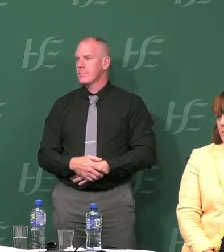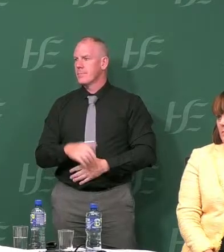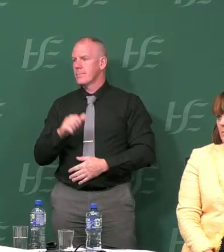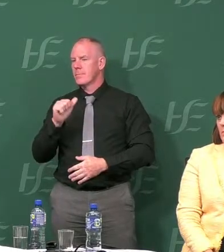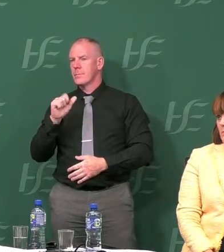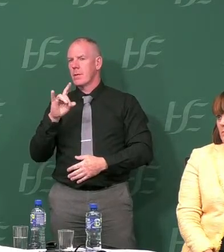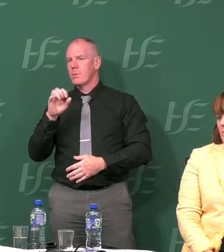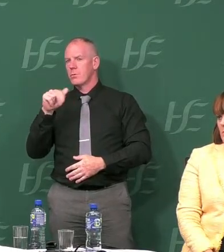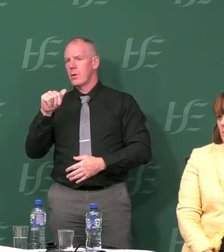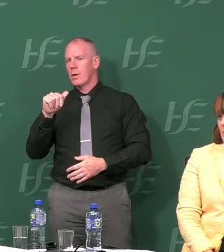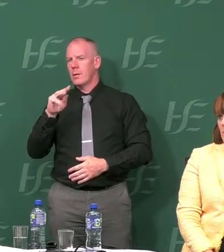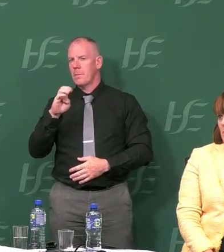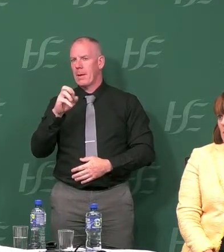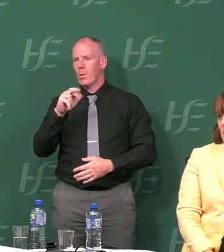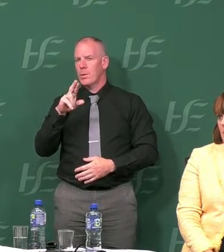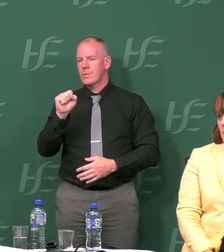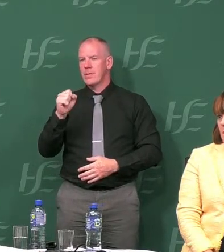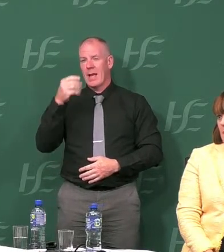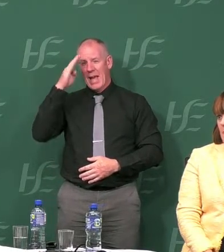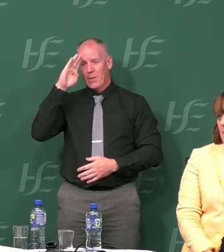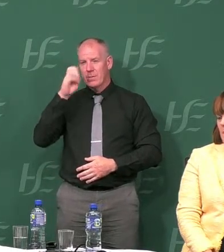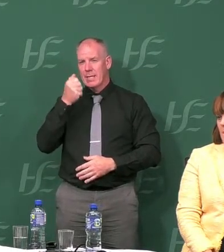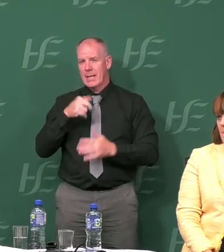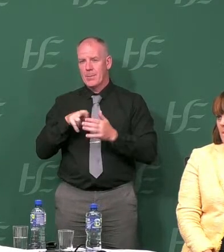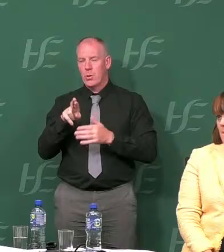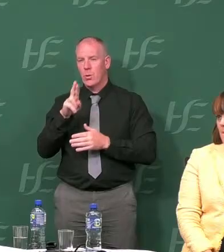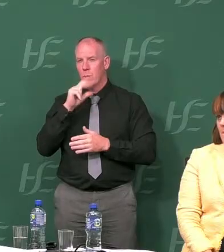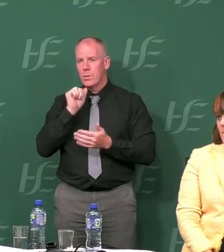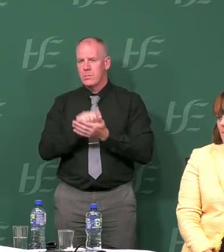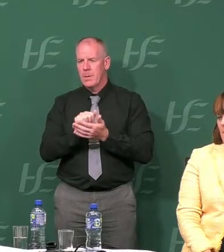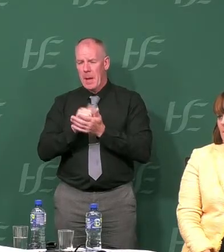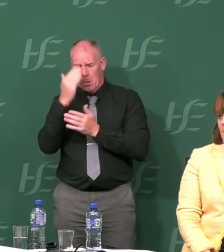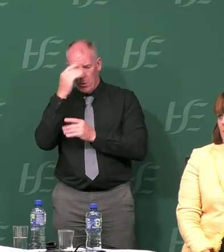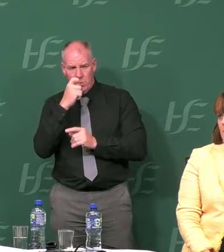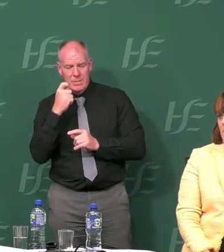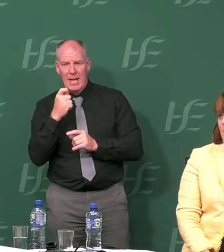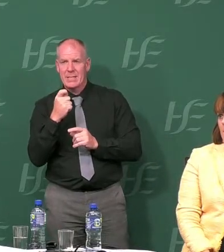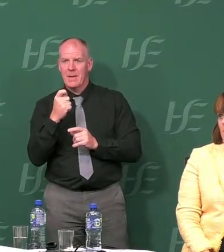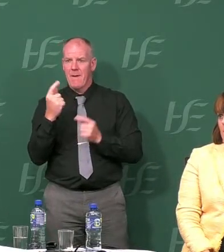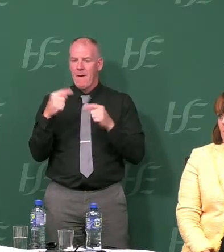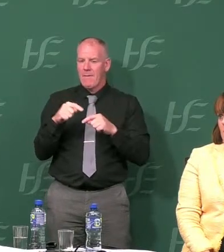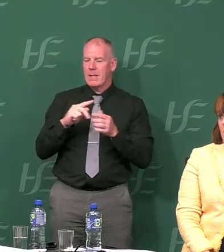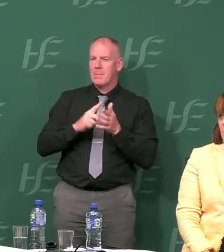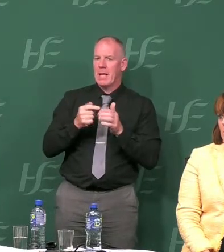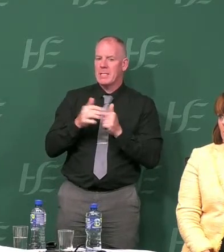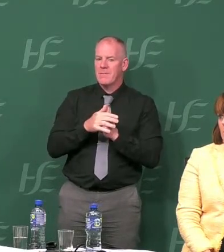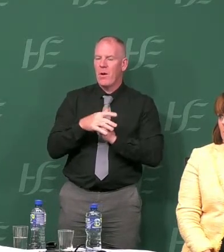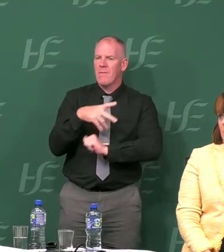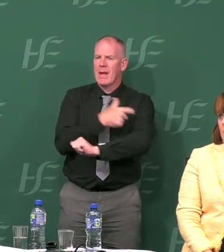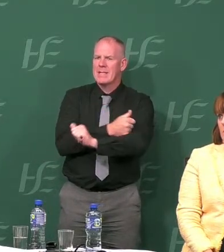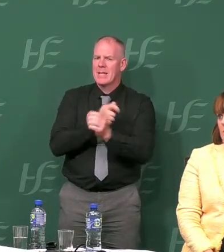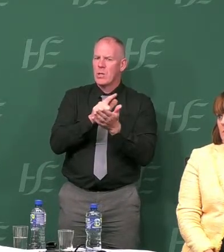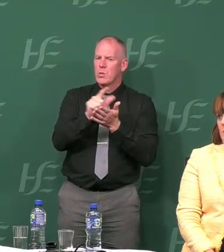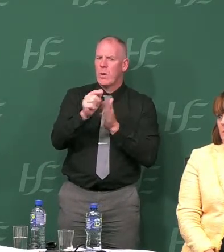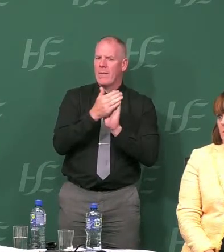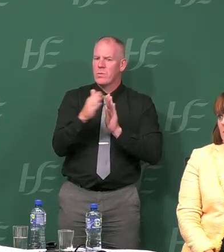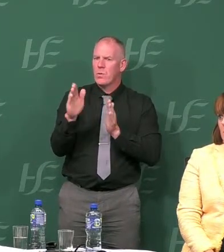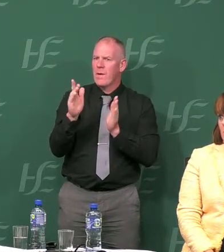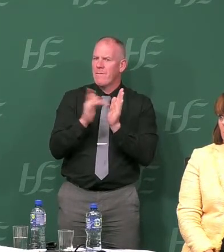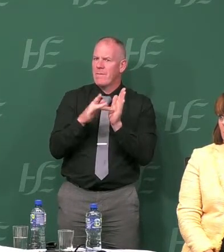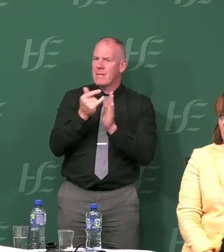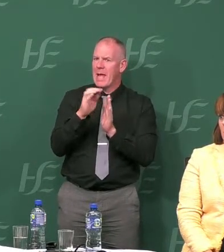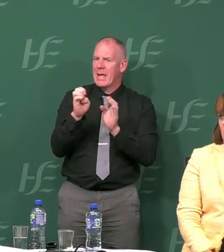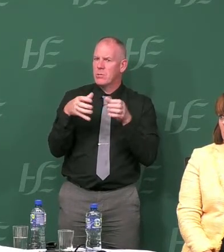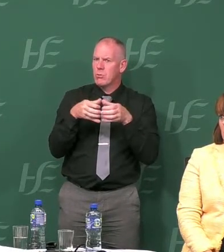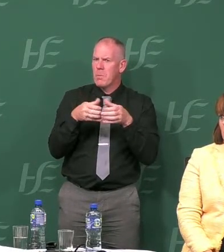Shauna Bowers with the Irish Examiner. I know you said you're kind of working on finalising plans to vaccinate 12 to 15-year-olds. Could you tell us anything more about